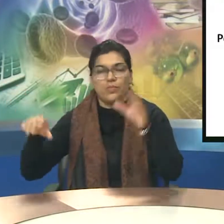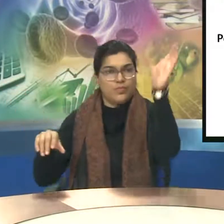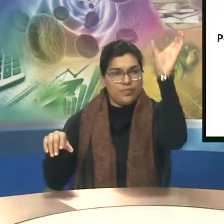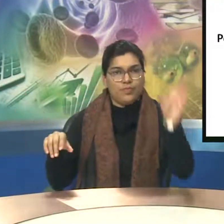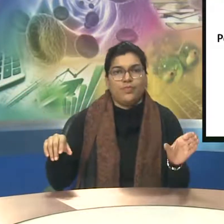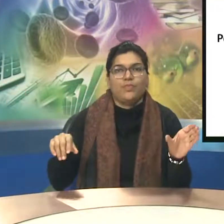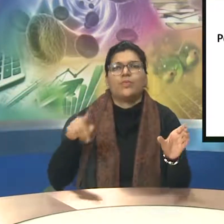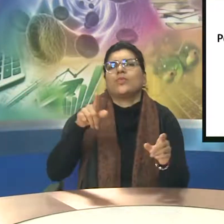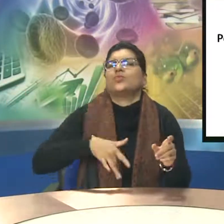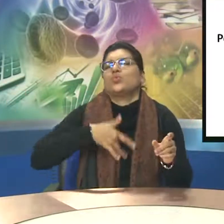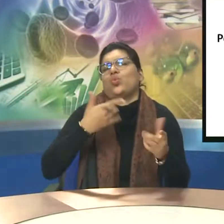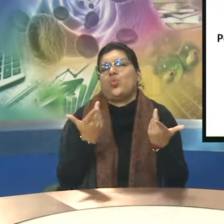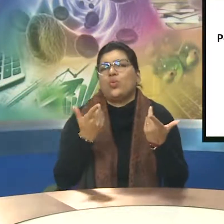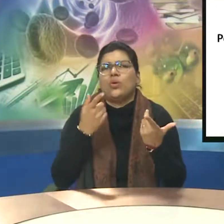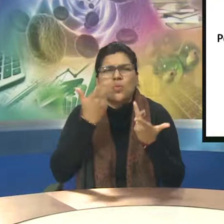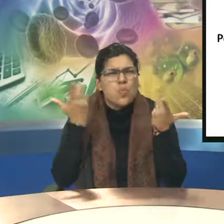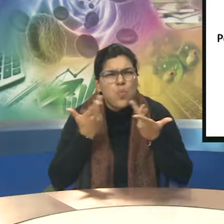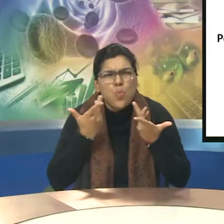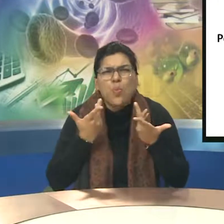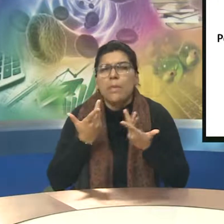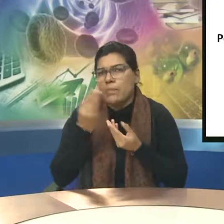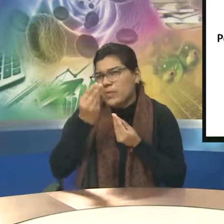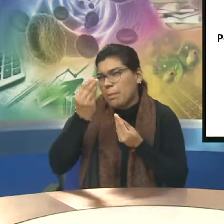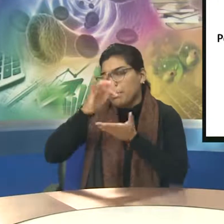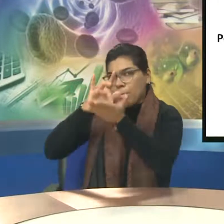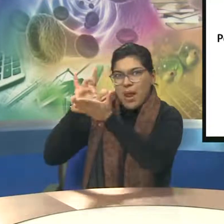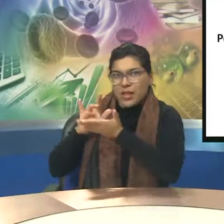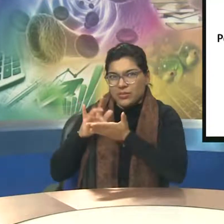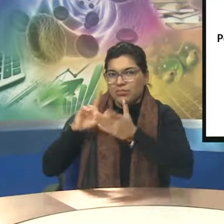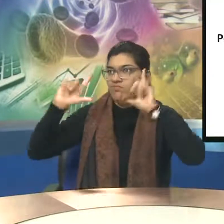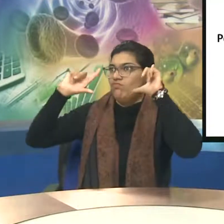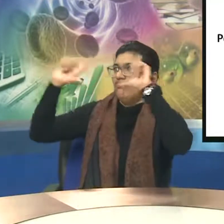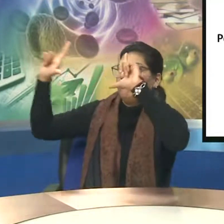portrait form or in landscape form.